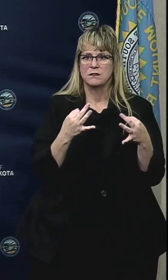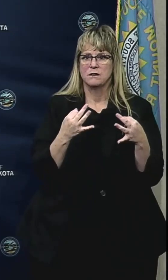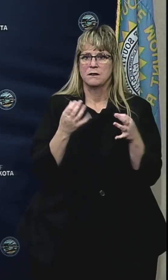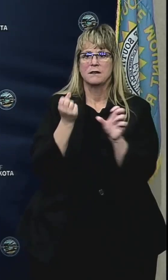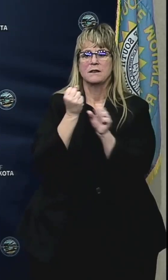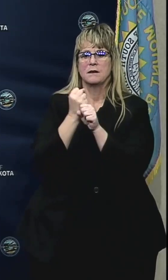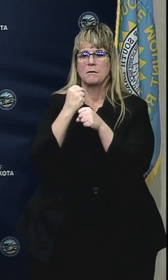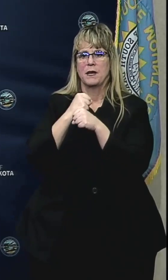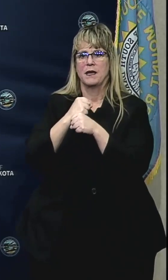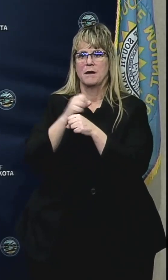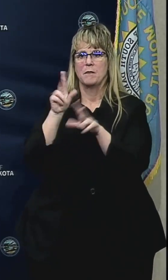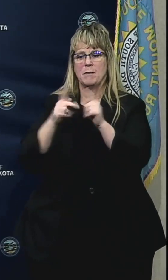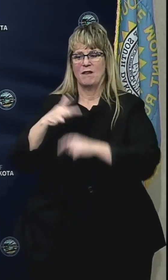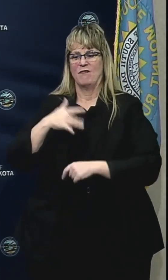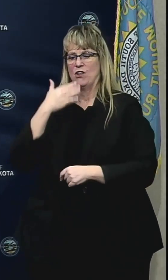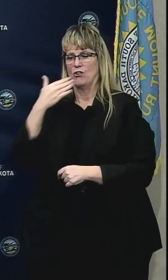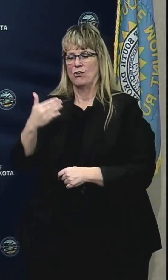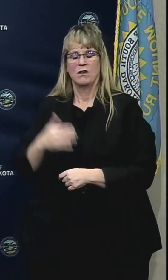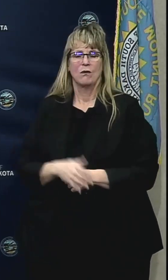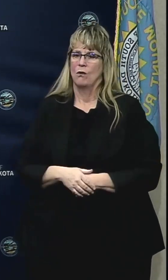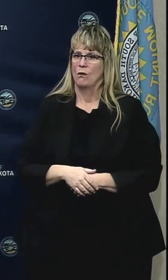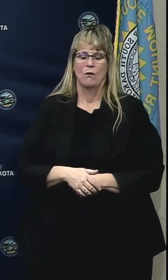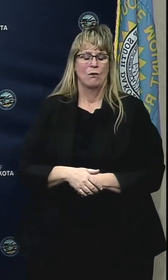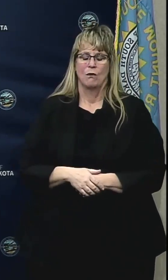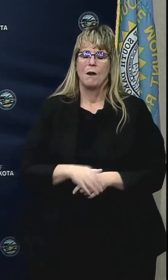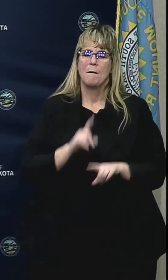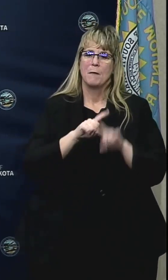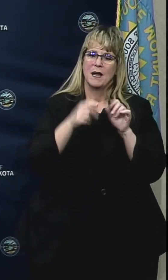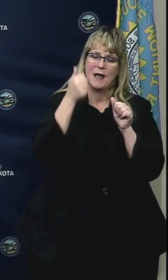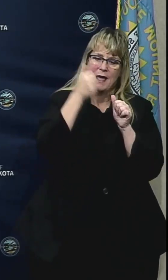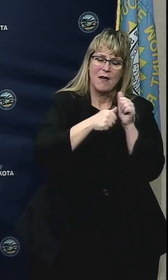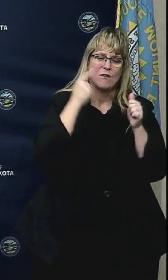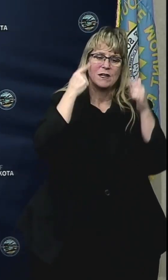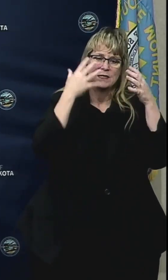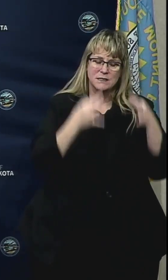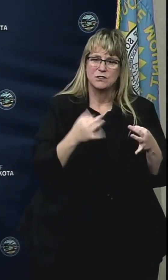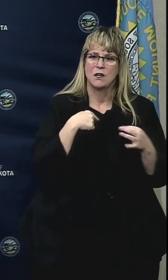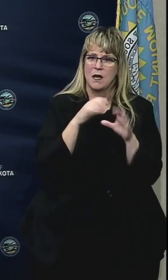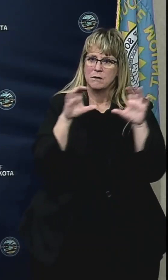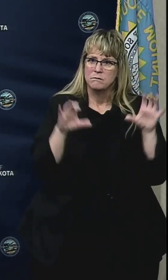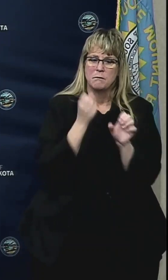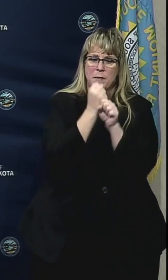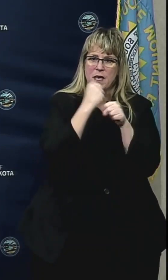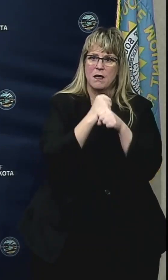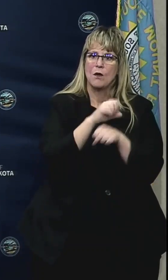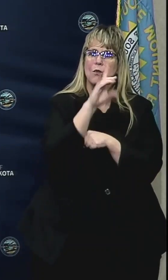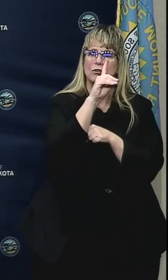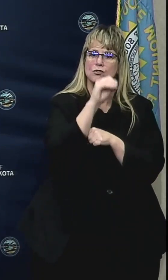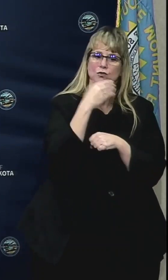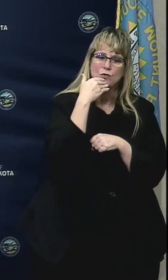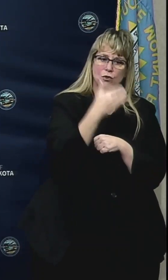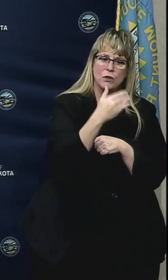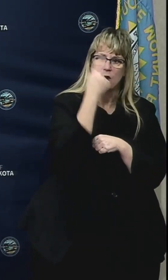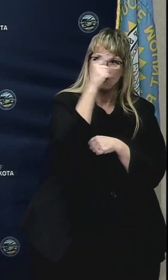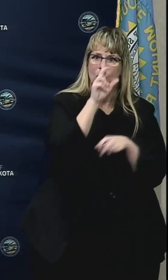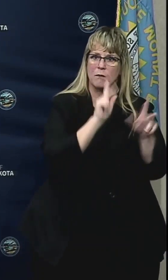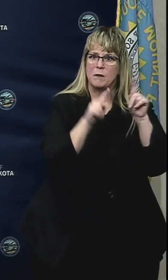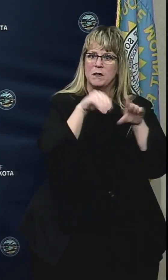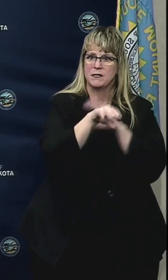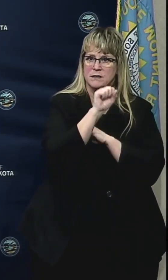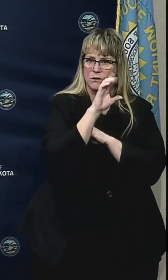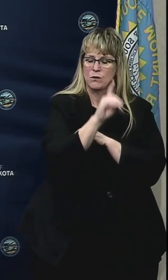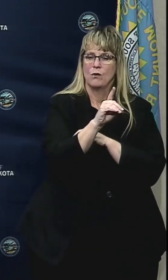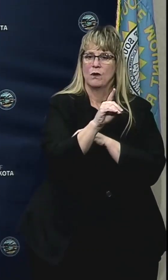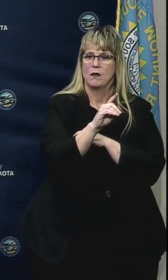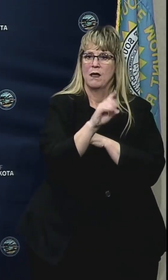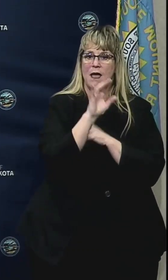people feel good, that I actually focus on making sure that every decision that I'm doing will do good for the people that live here.